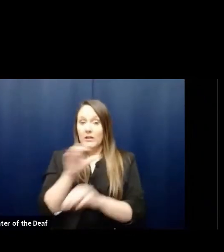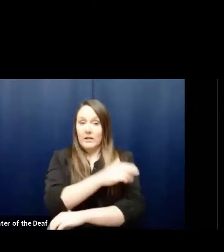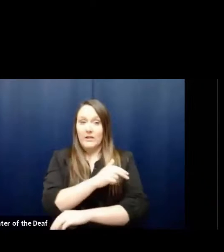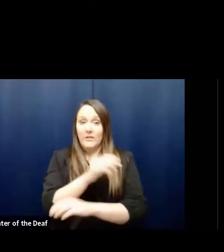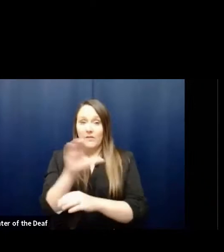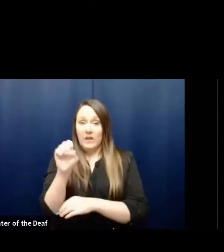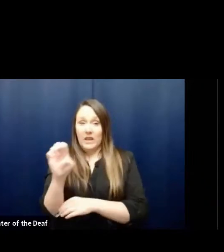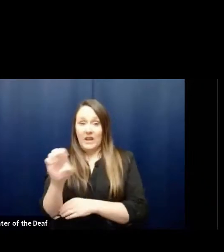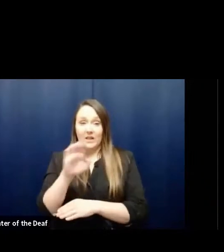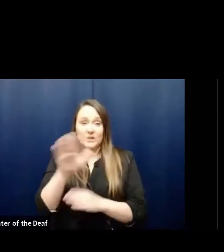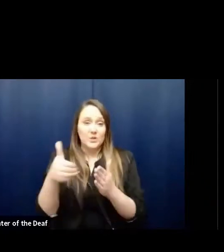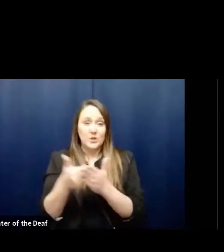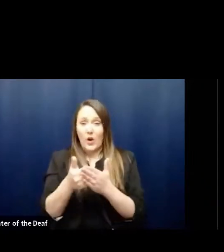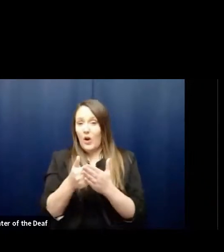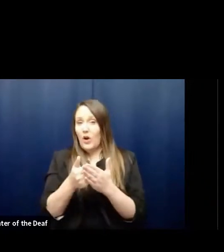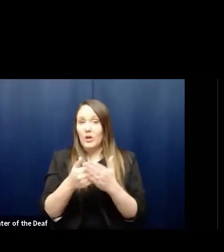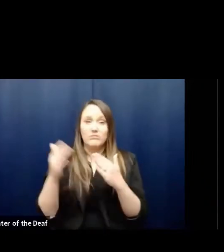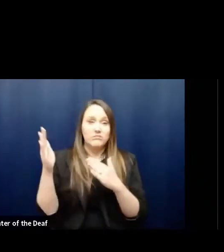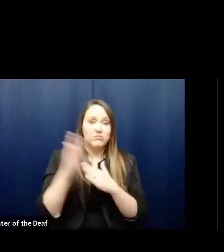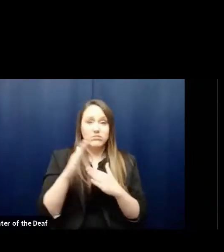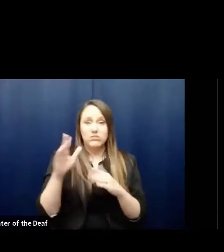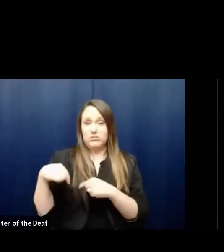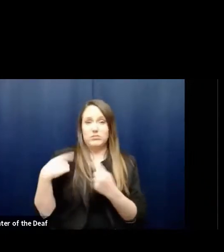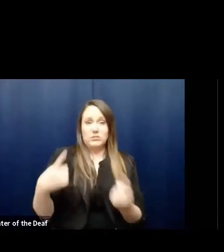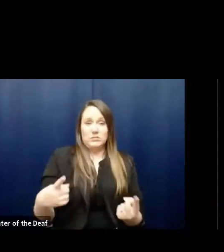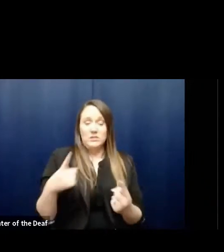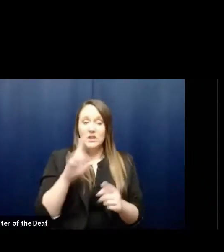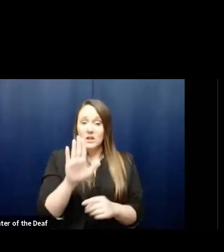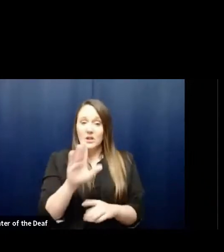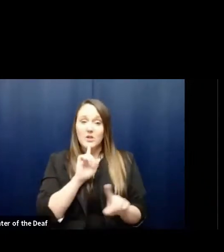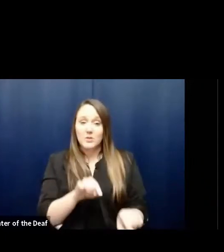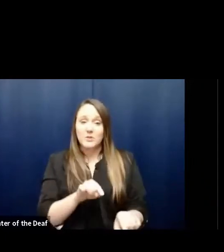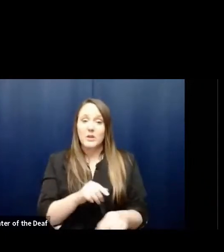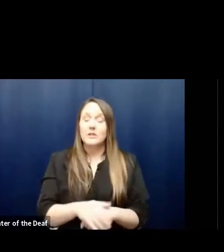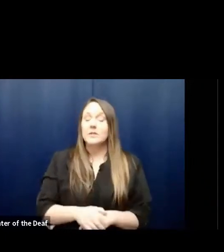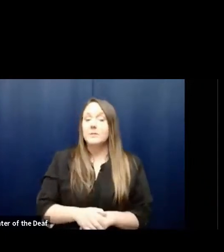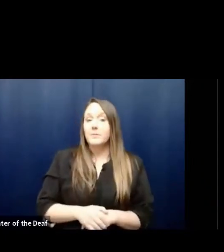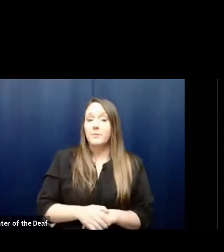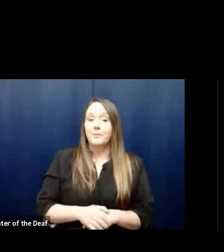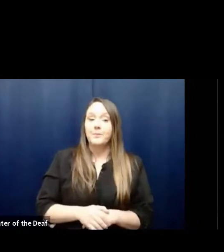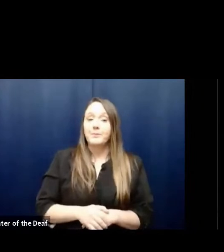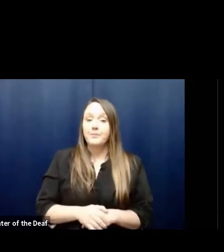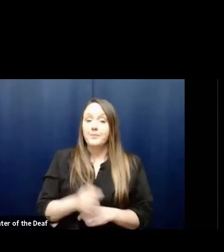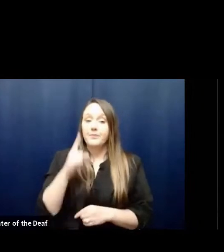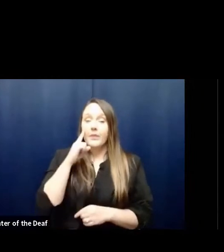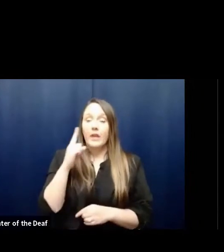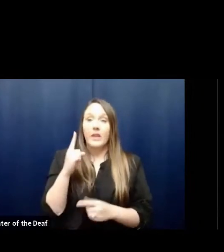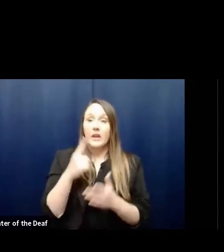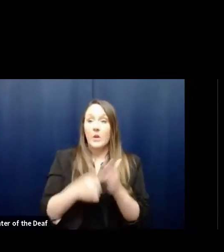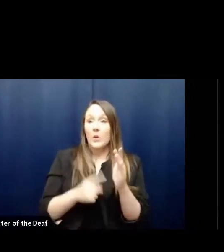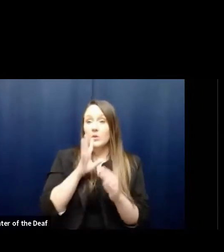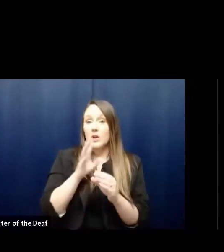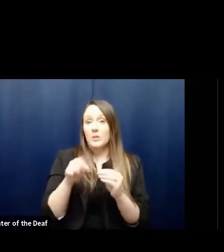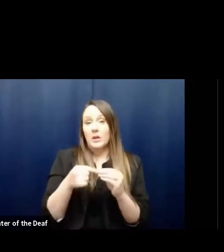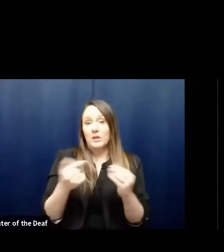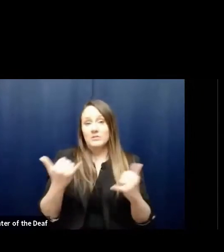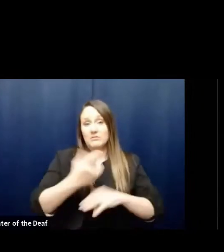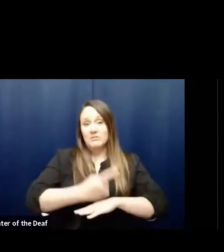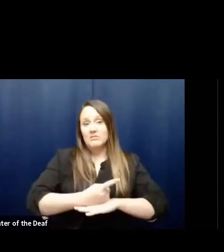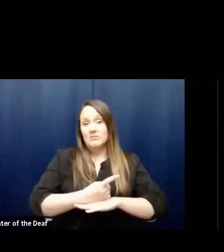record highs today. What's your response to that? I think what we talked about today is